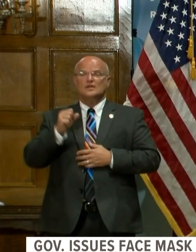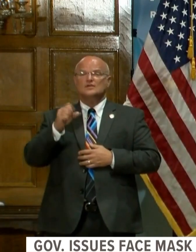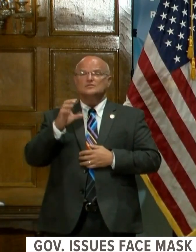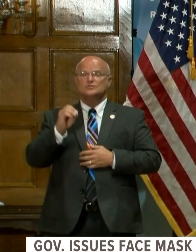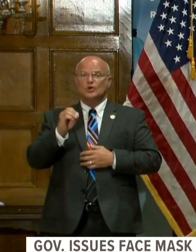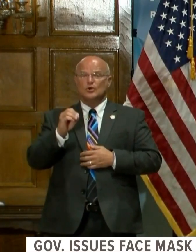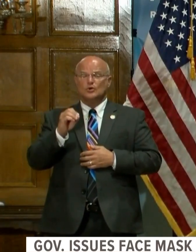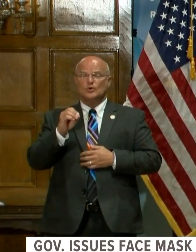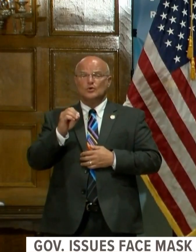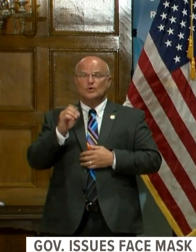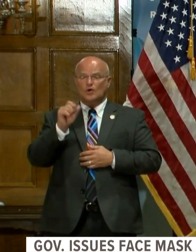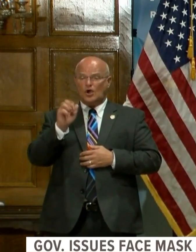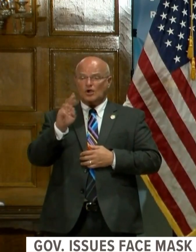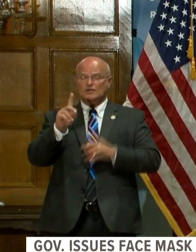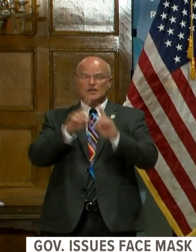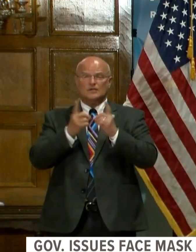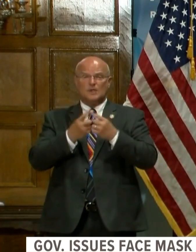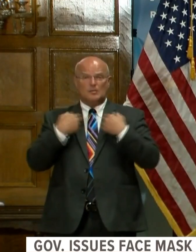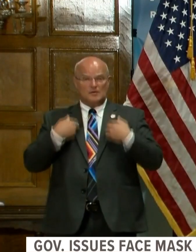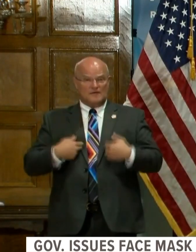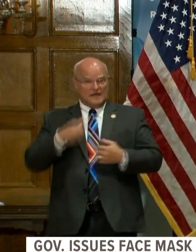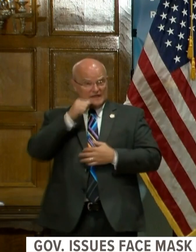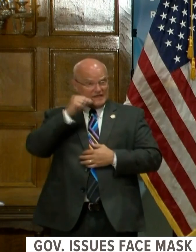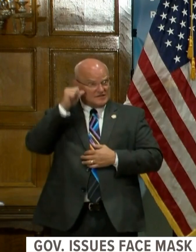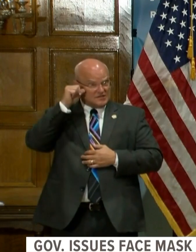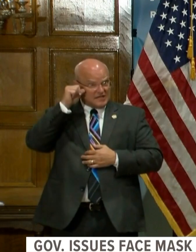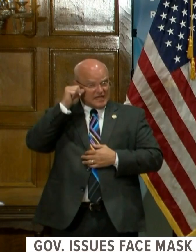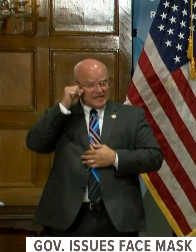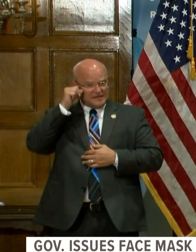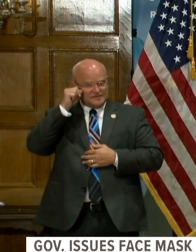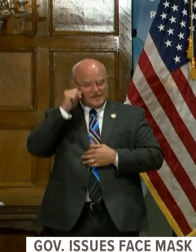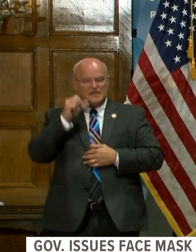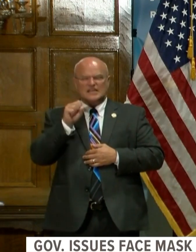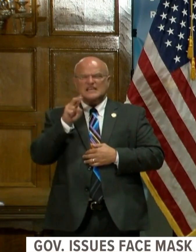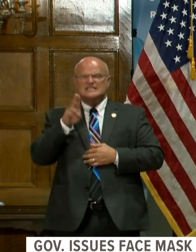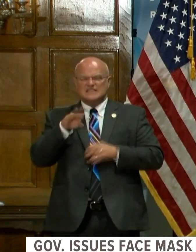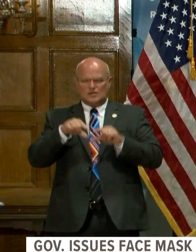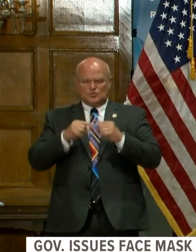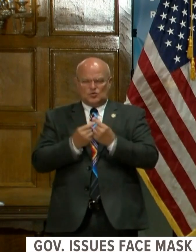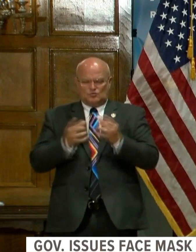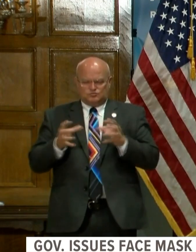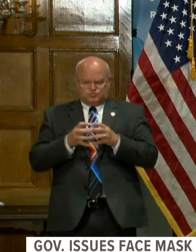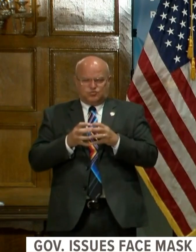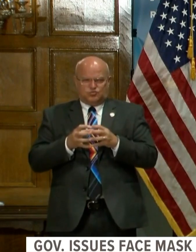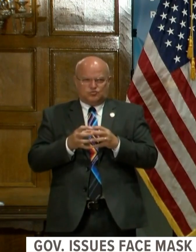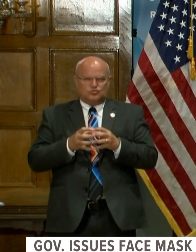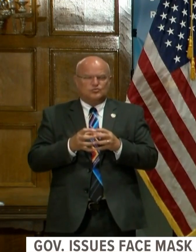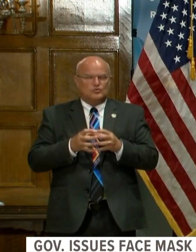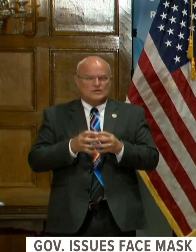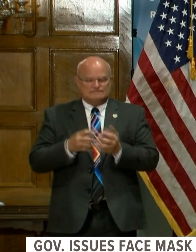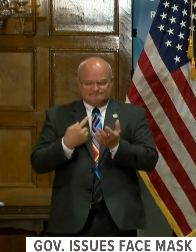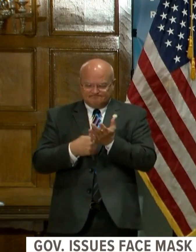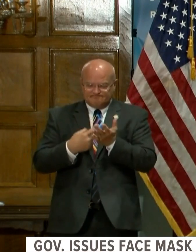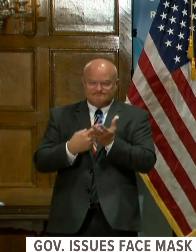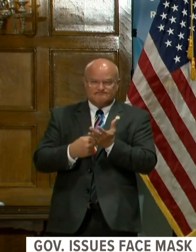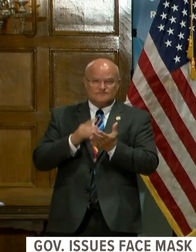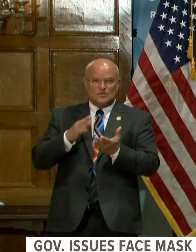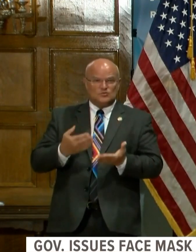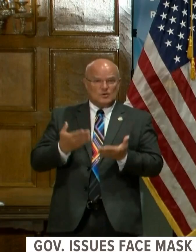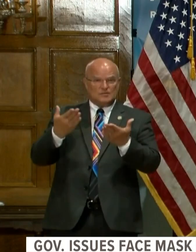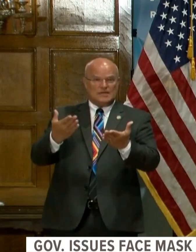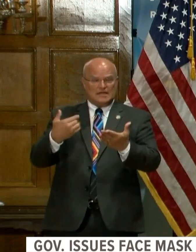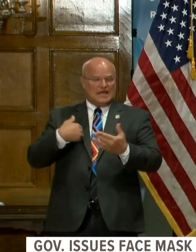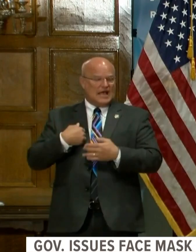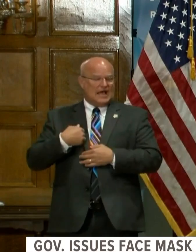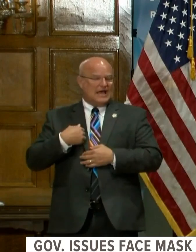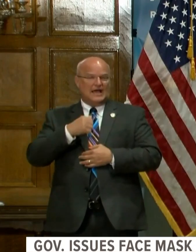So at the Arkansas Department of Health yesterday, a subgroup has met and has begun to address those recommendations. I